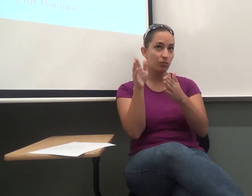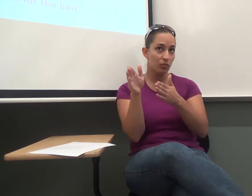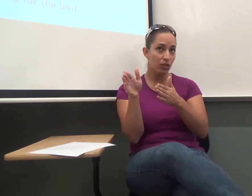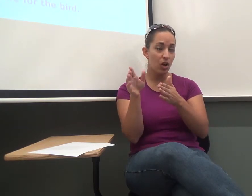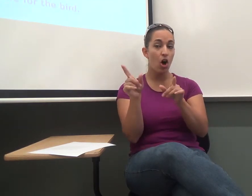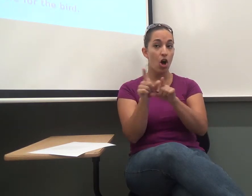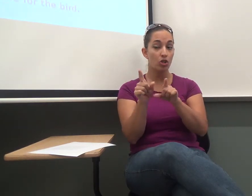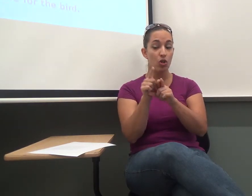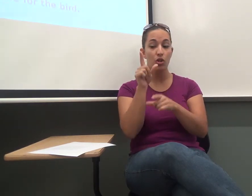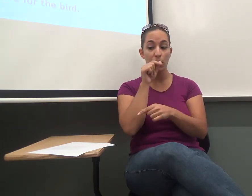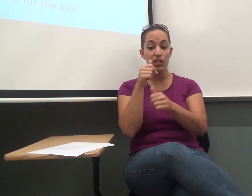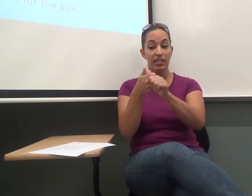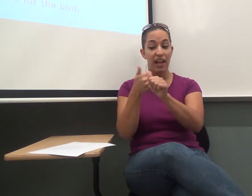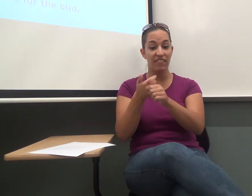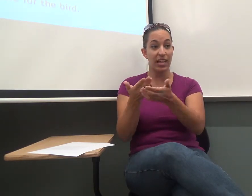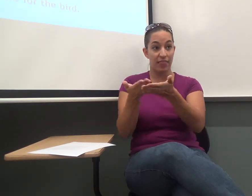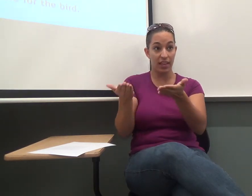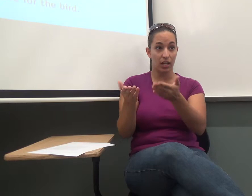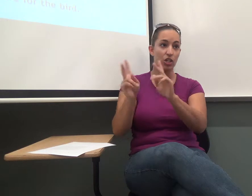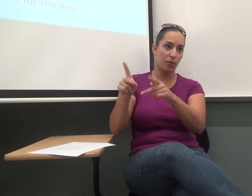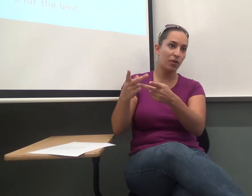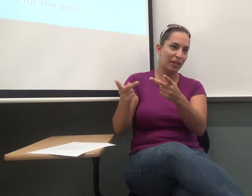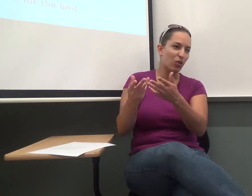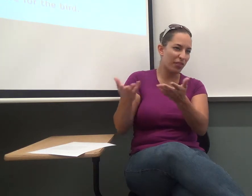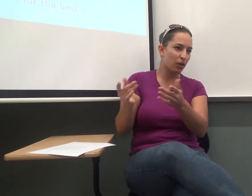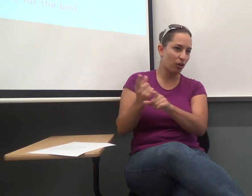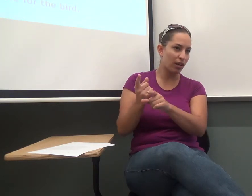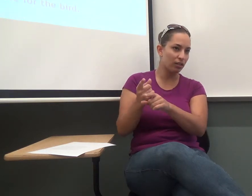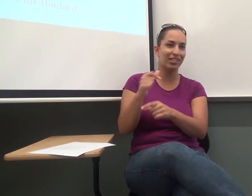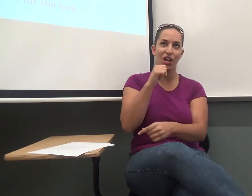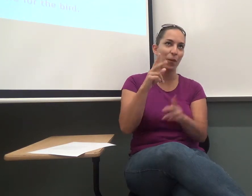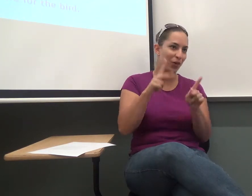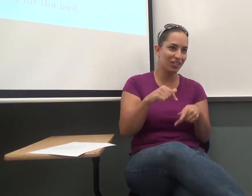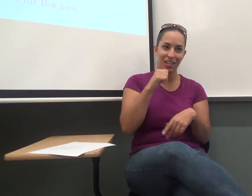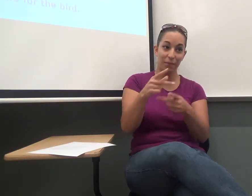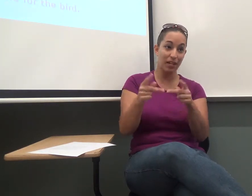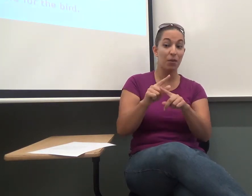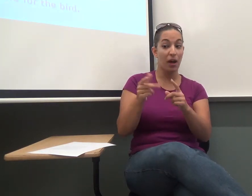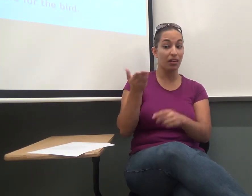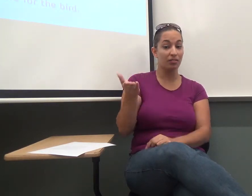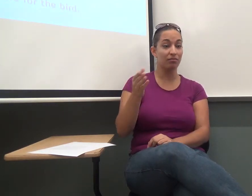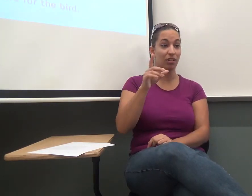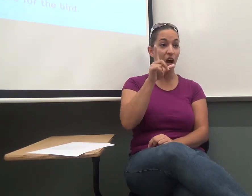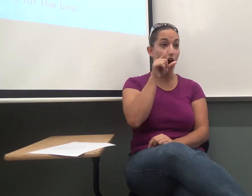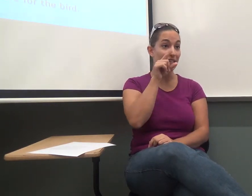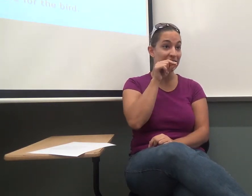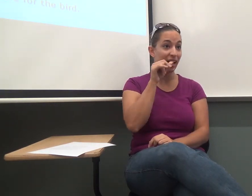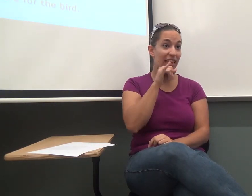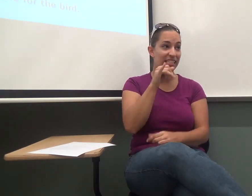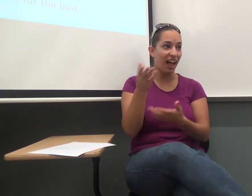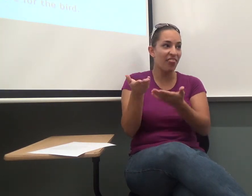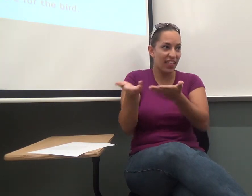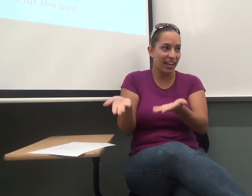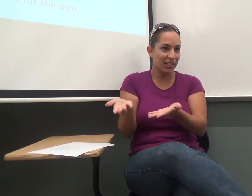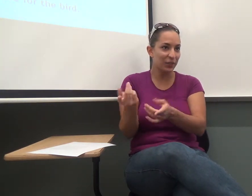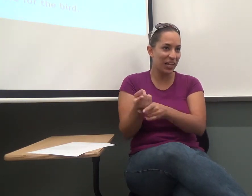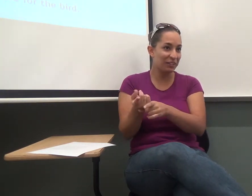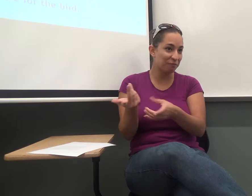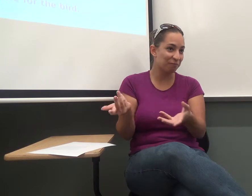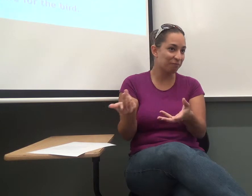itself is a thing, isn't it? It's a person, place, or thing. It's not a person, it's not a place. But a cockatiel is a Still be a thing. And